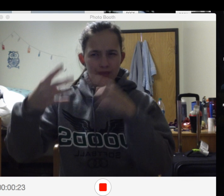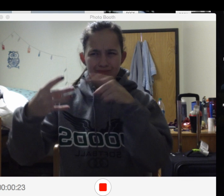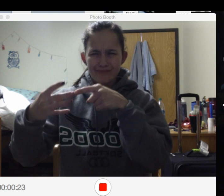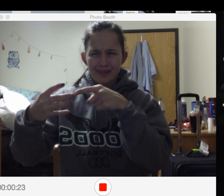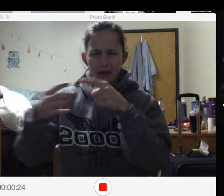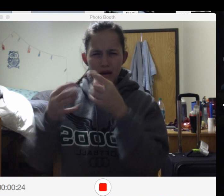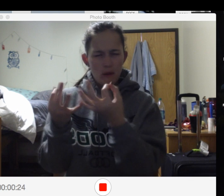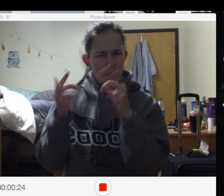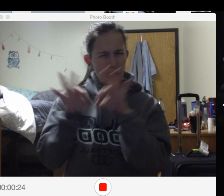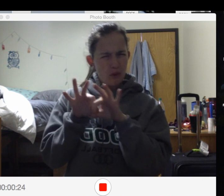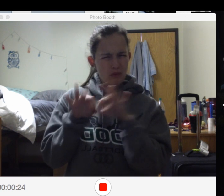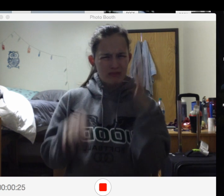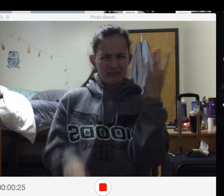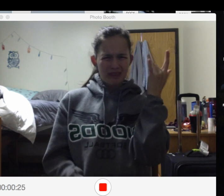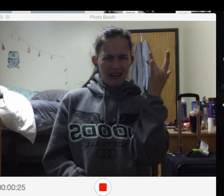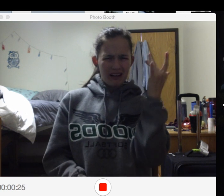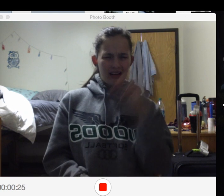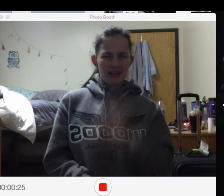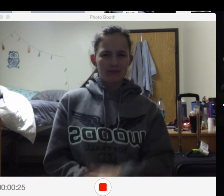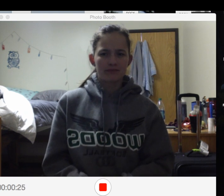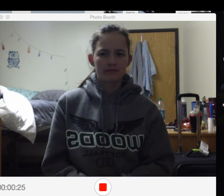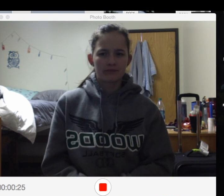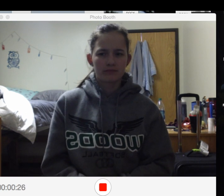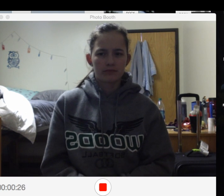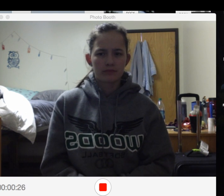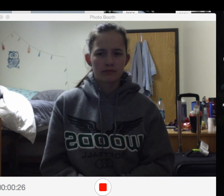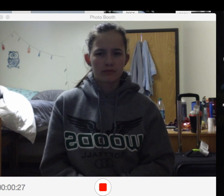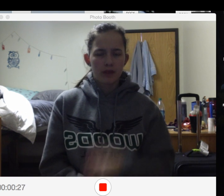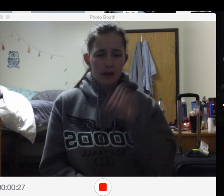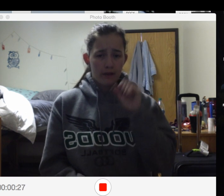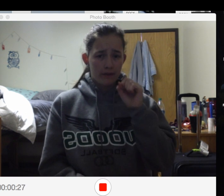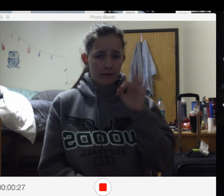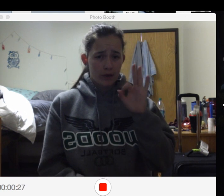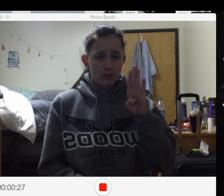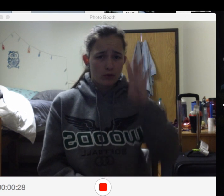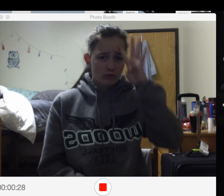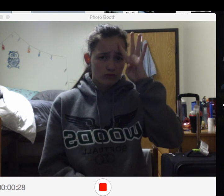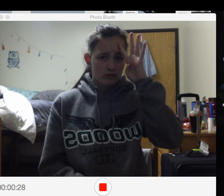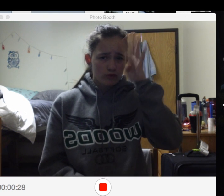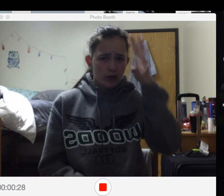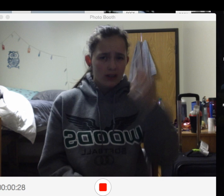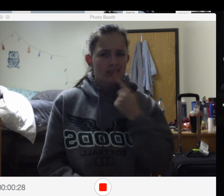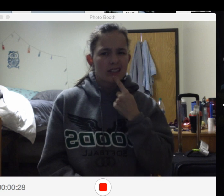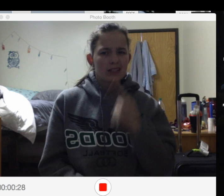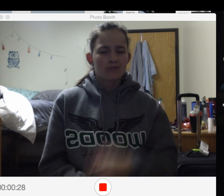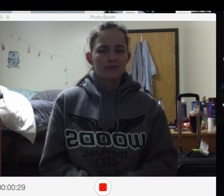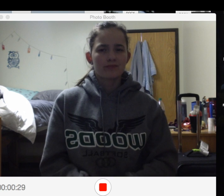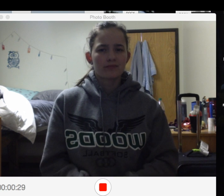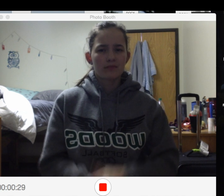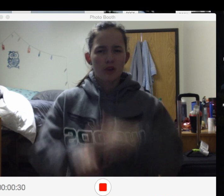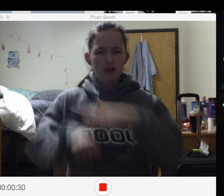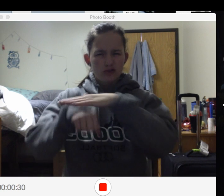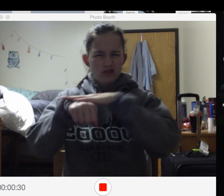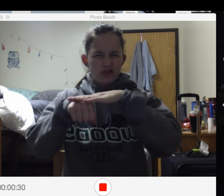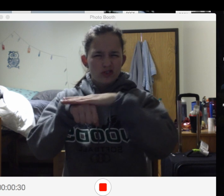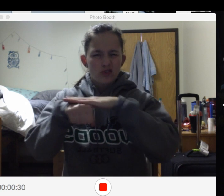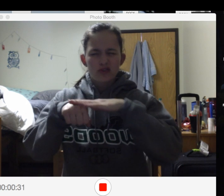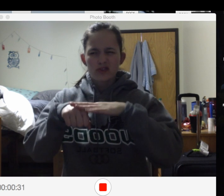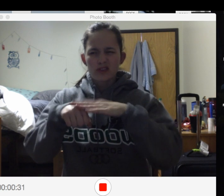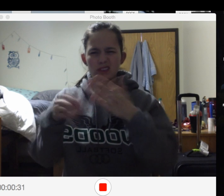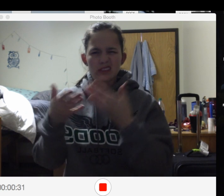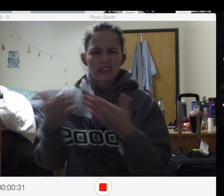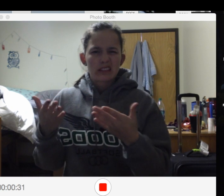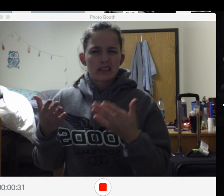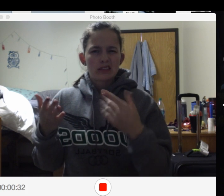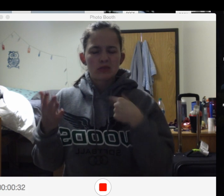important? And Zuckerberg said, a squirrel dying in your front yard may be more relevant to your